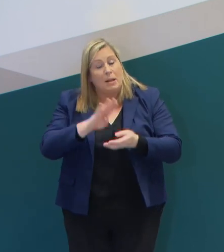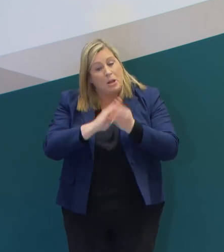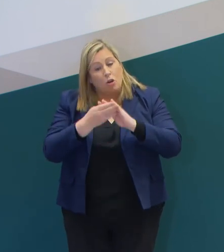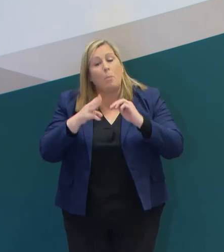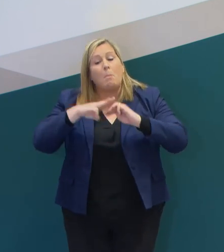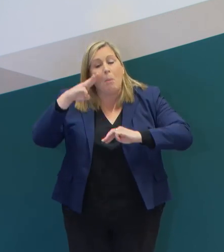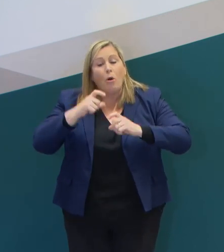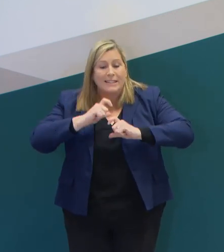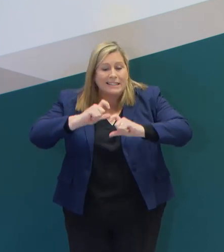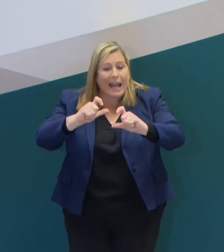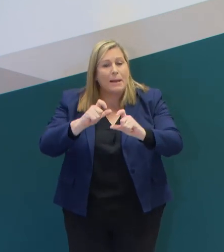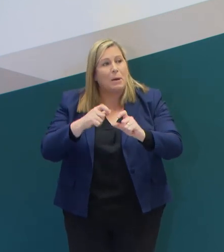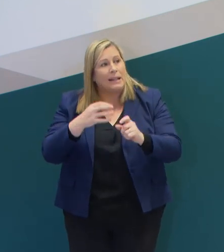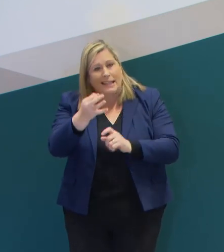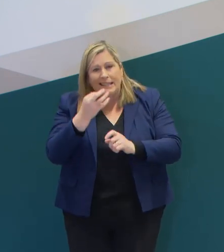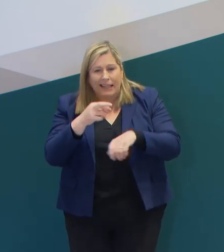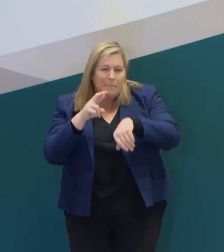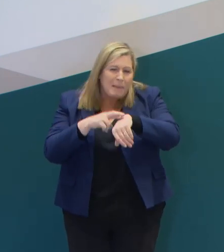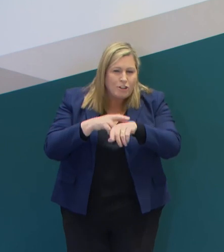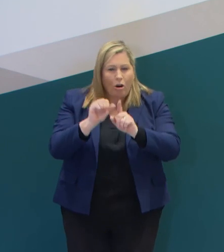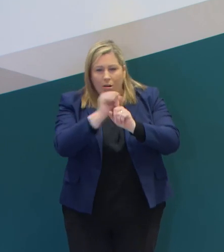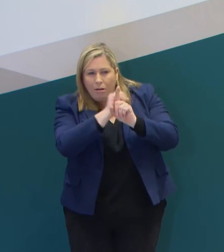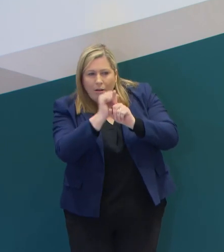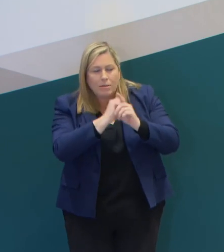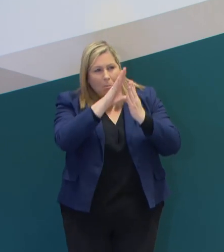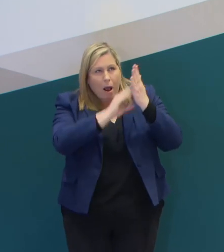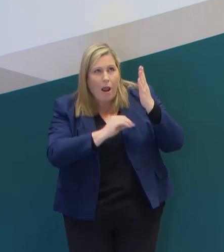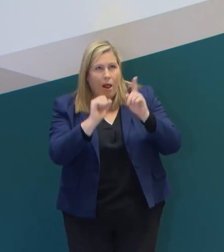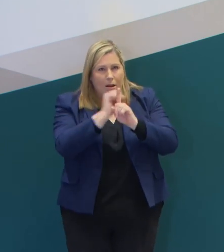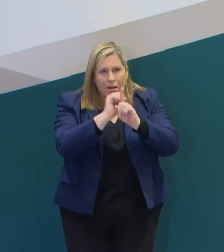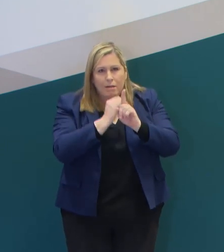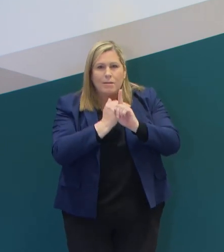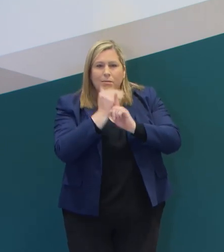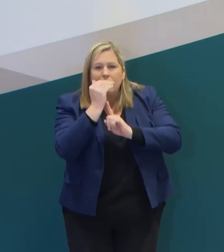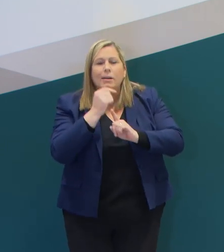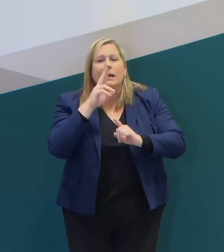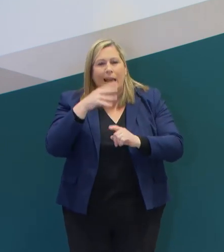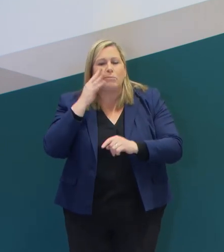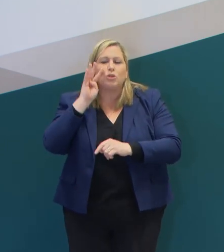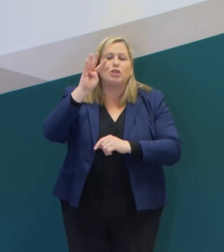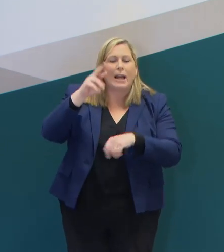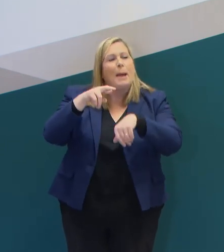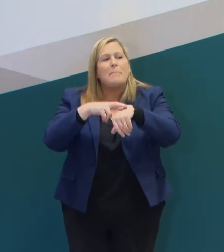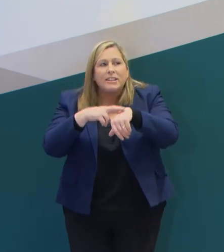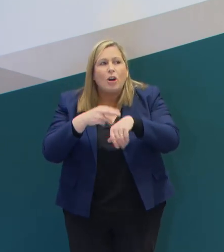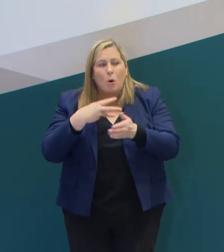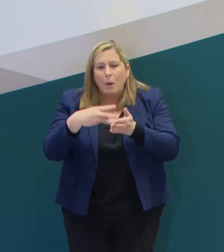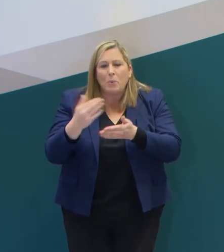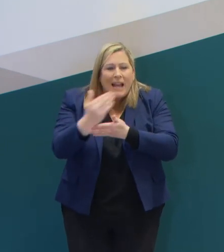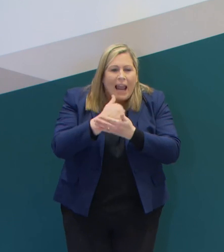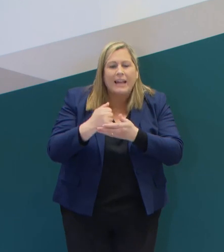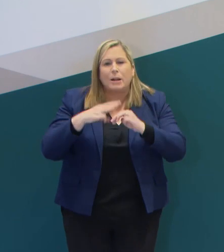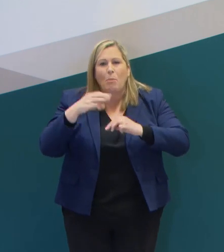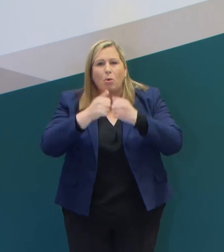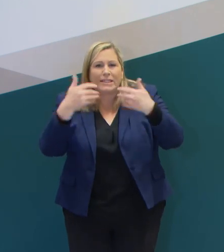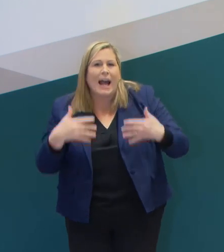and so on will be more robust, and we'll be in a position to make more projections as we go forward. So I think it'd be wrong for me to start to